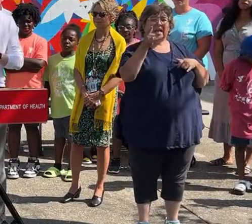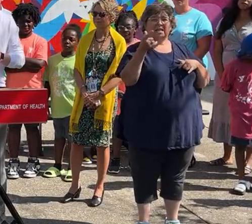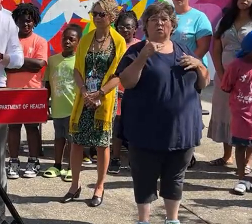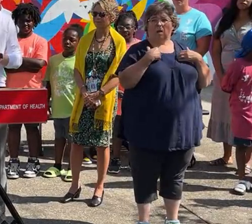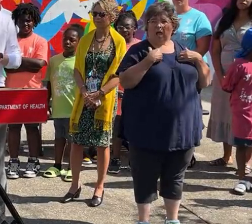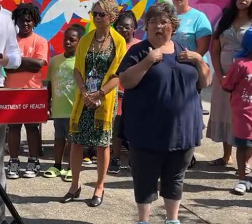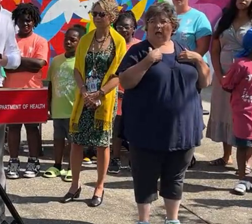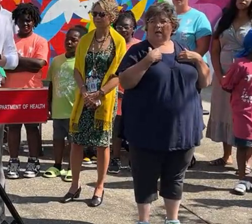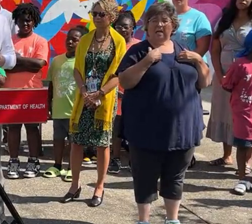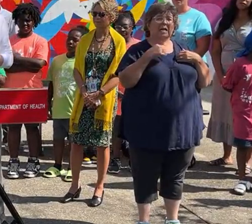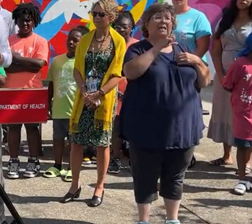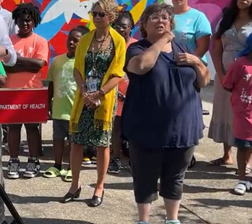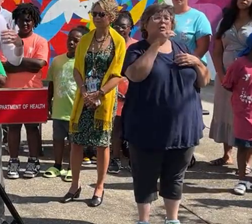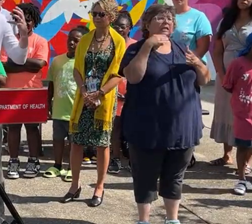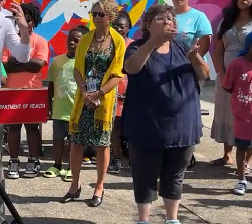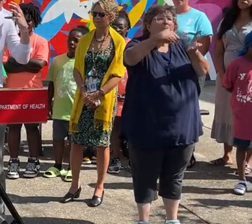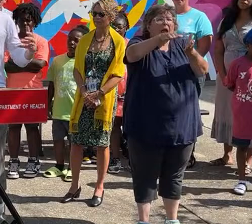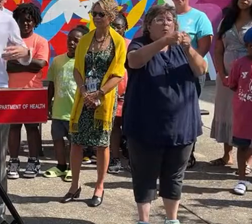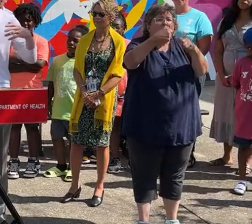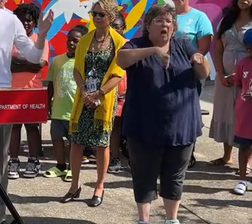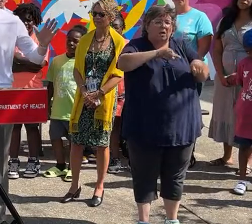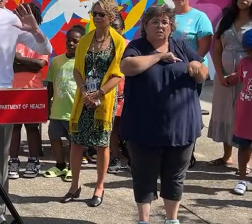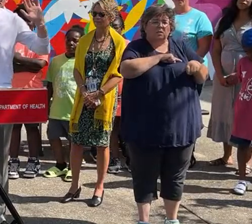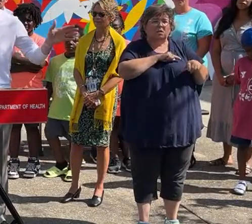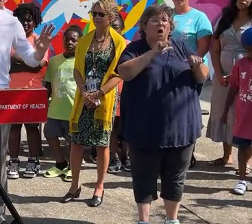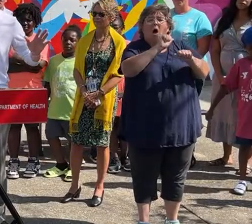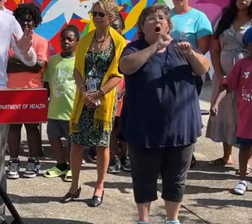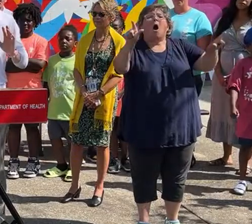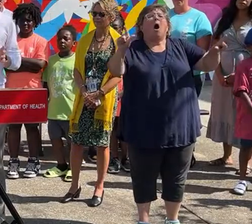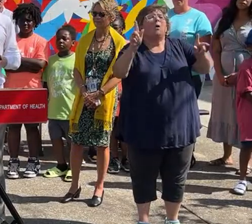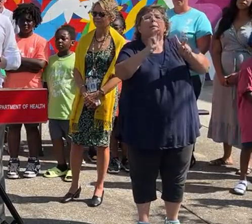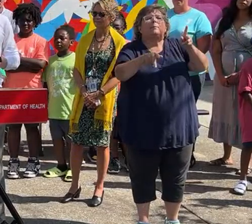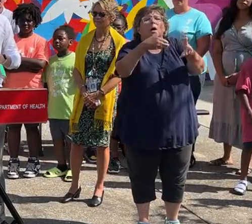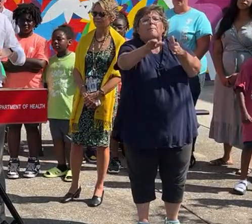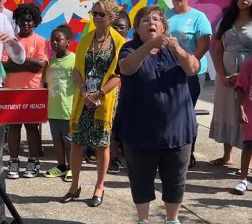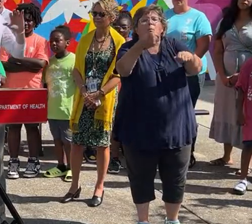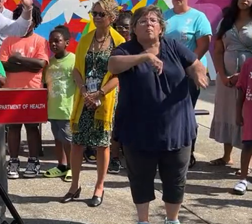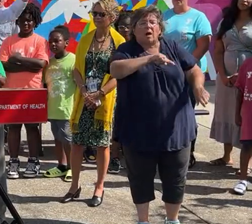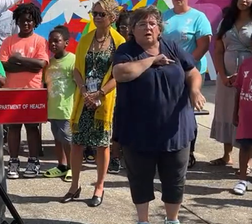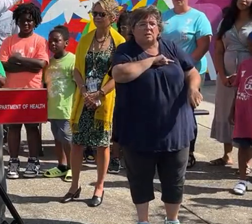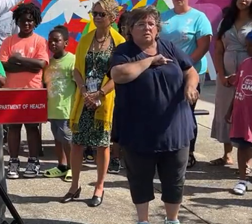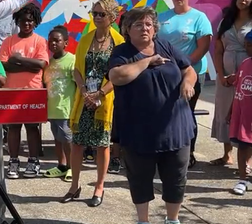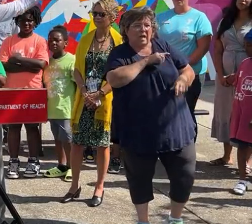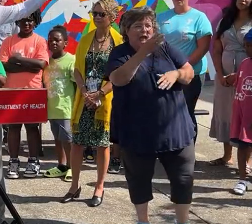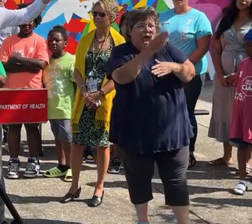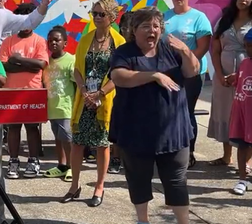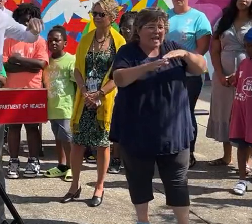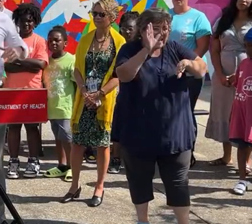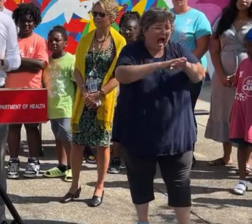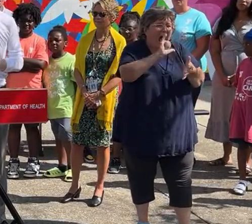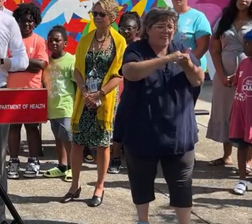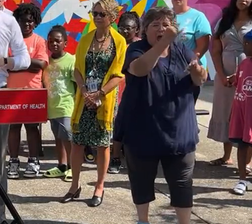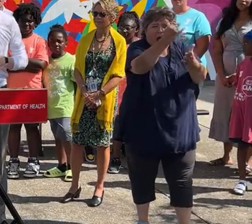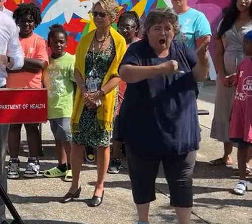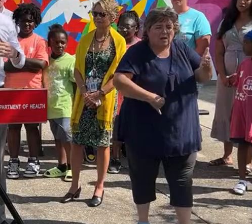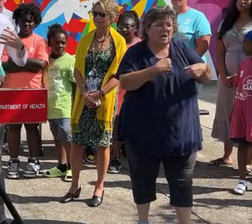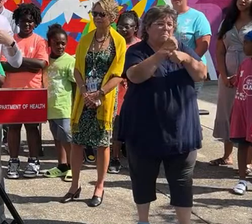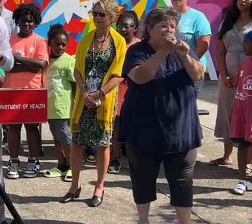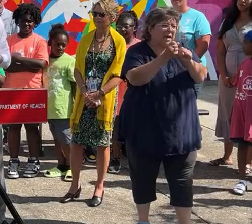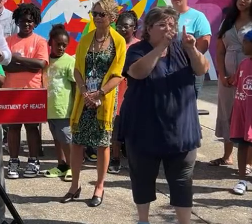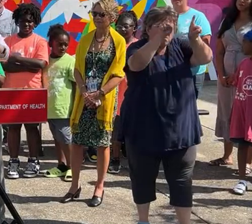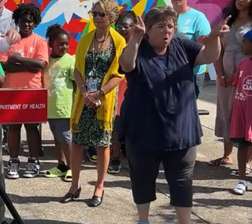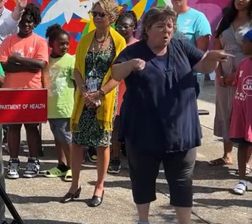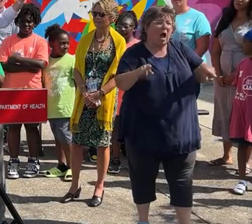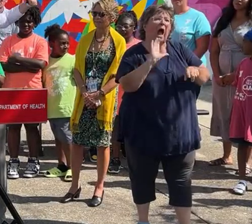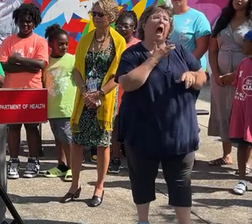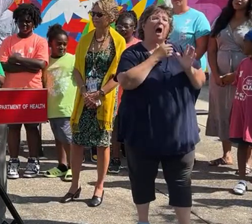had senior citizens painting with us. Anybody of all stripes, all talents can paint with us, get their hand directly on the production of the mural, and